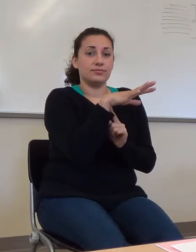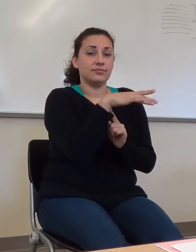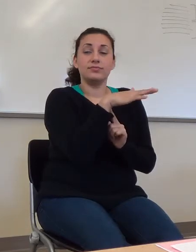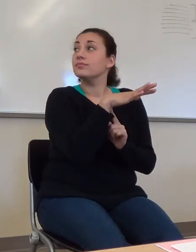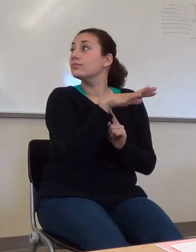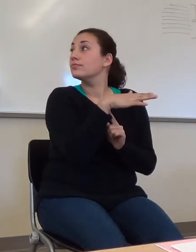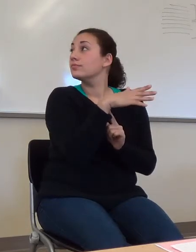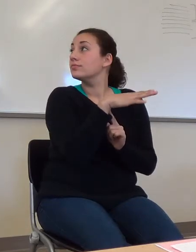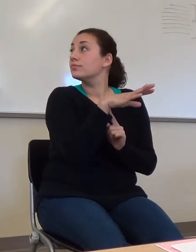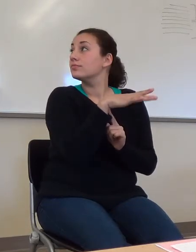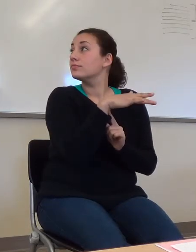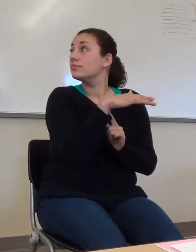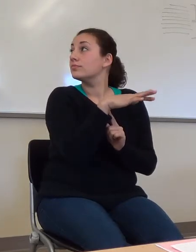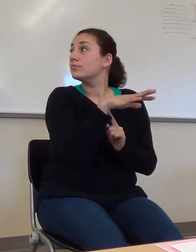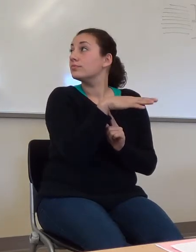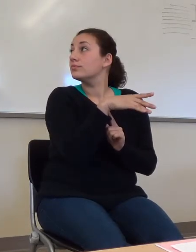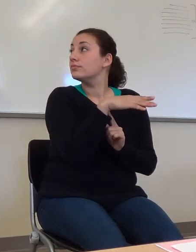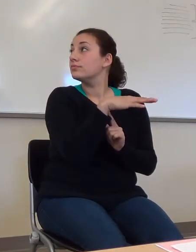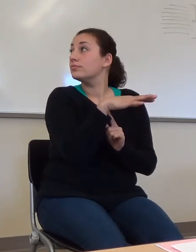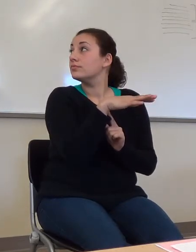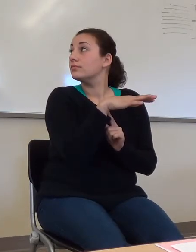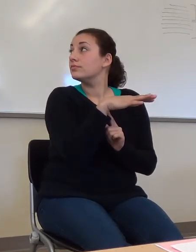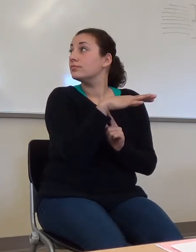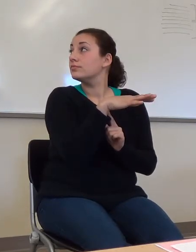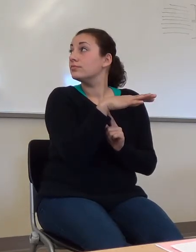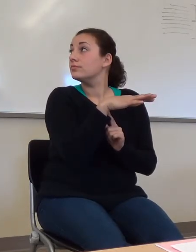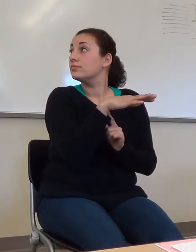them referring to the plant's leaves, the